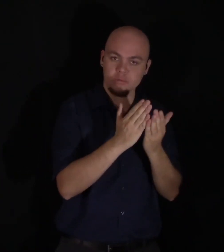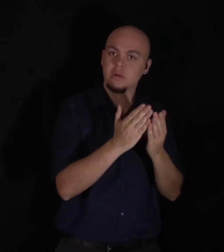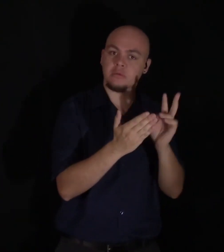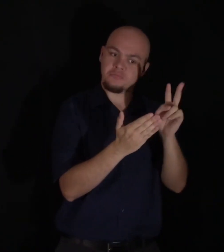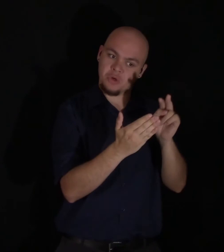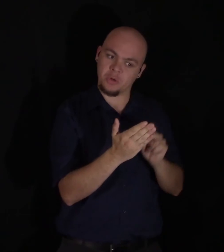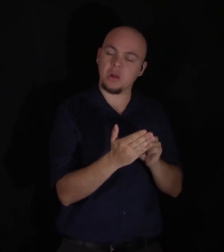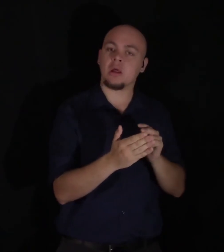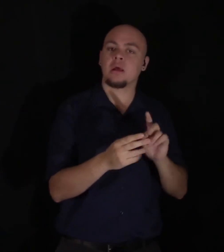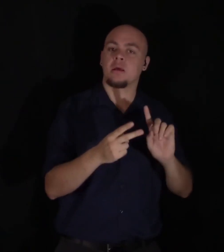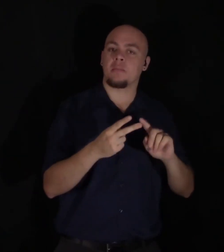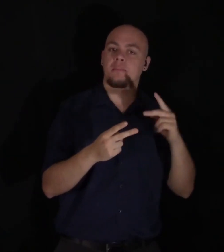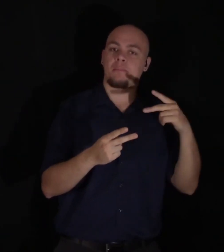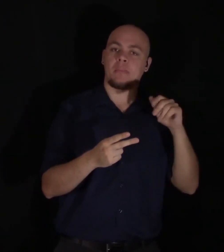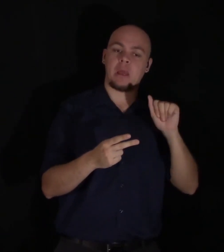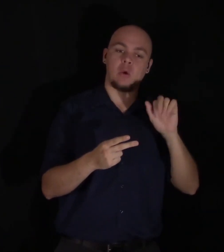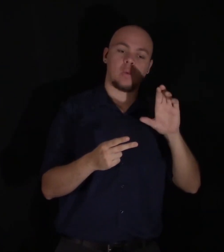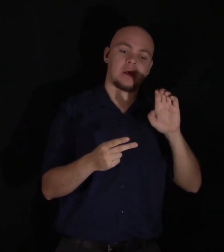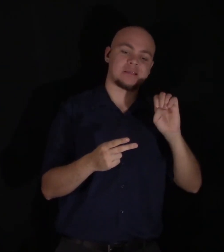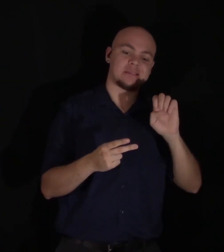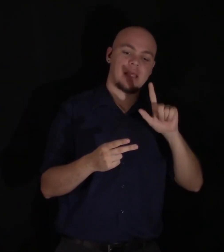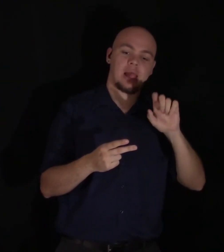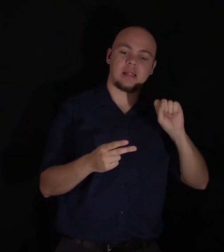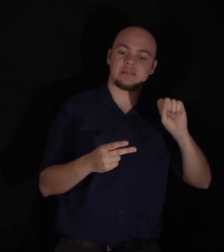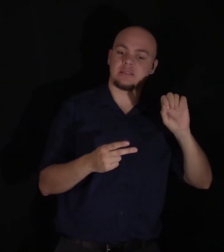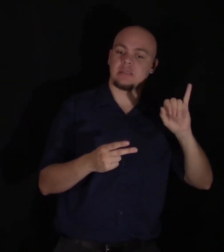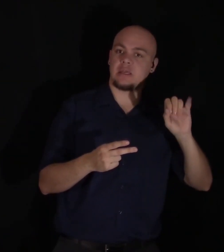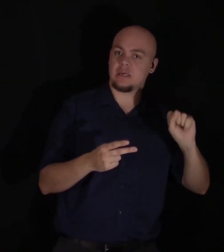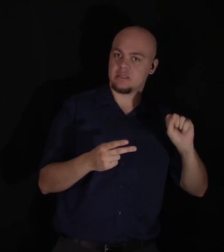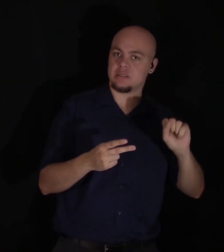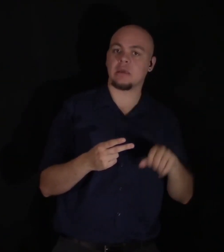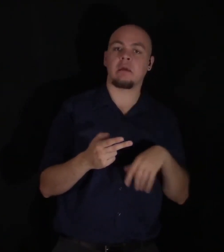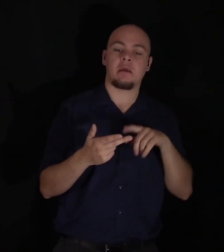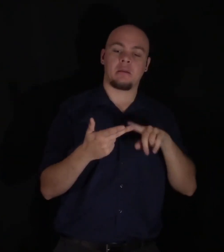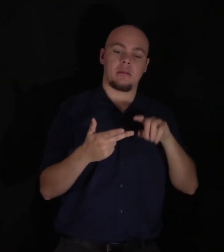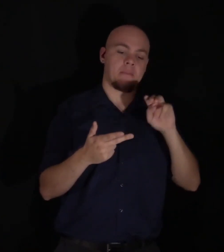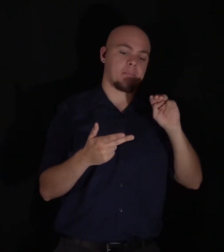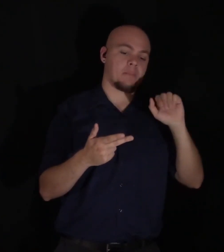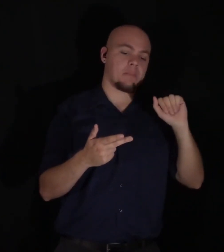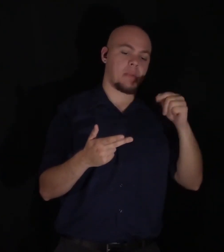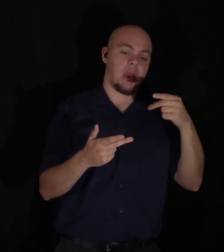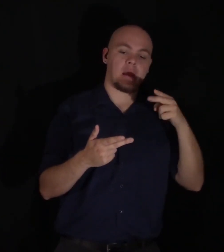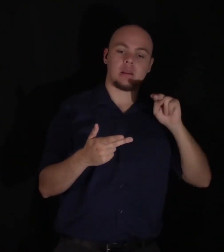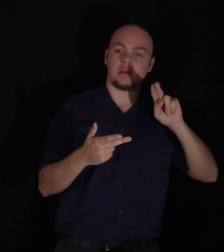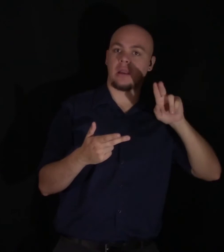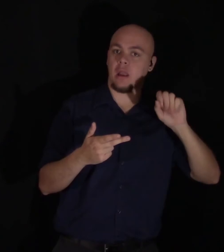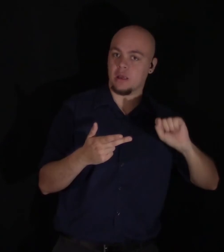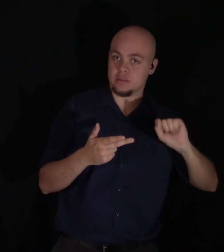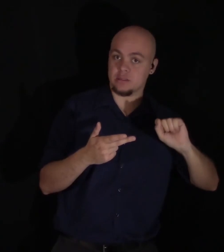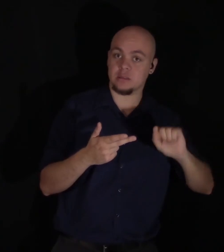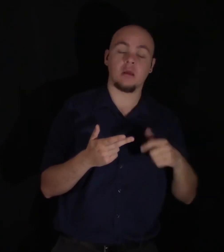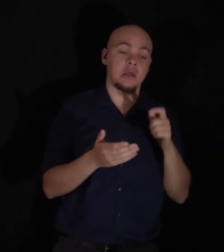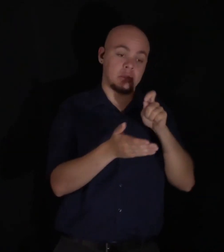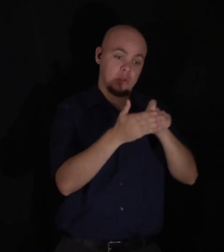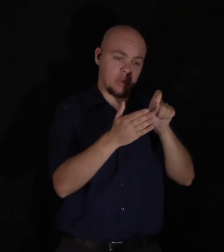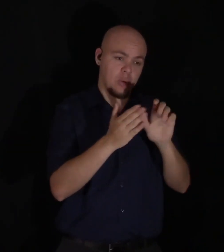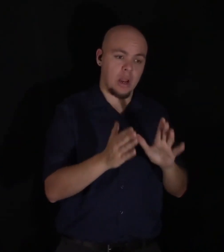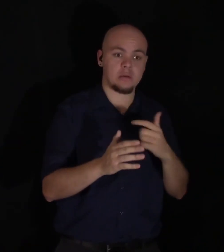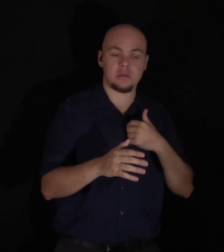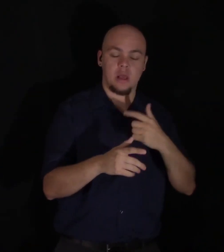and Albertus Magnus. I read and studied the wild fancies of these writers with delight. They appeared to